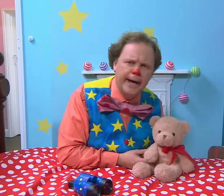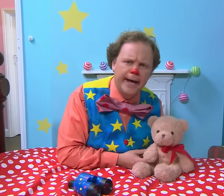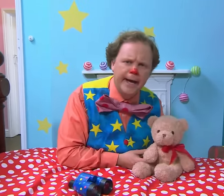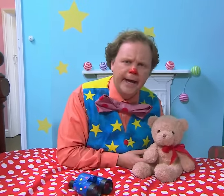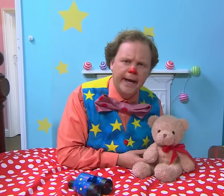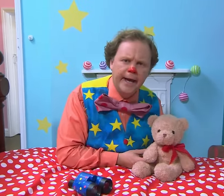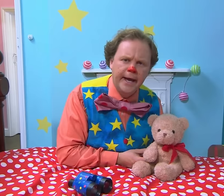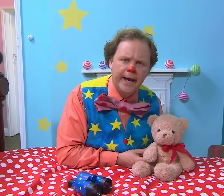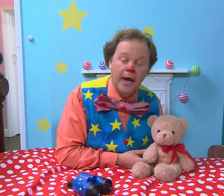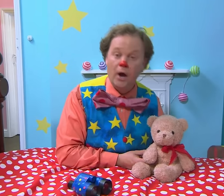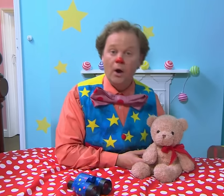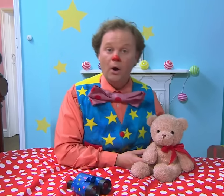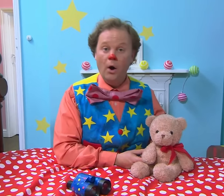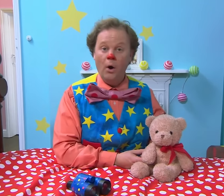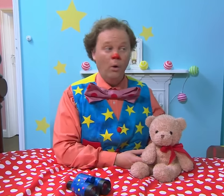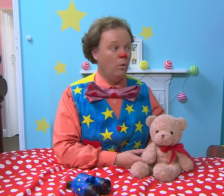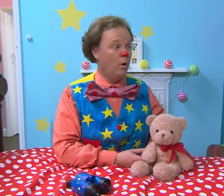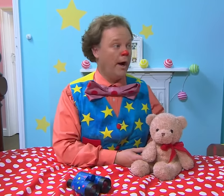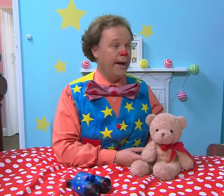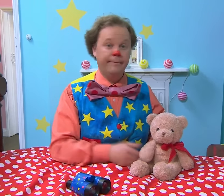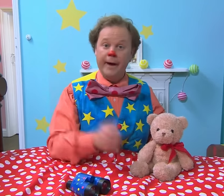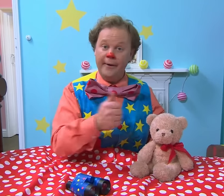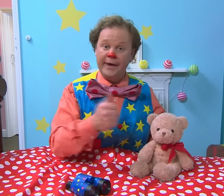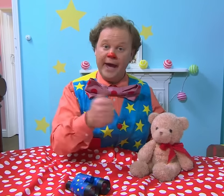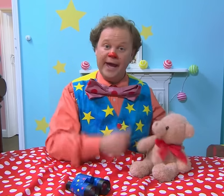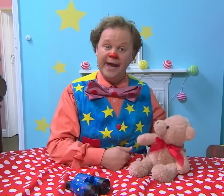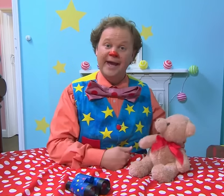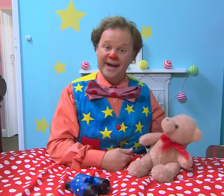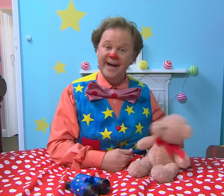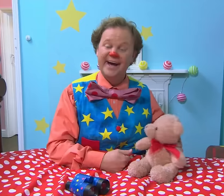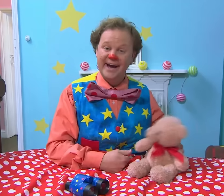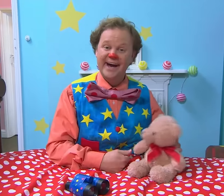sign for friends, please? Okay. Thank you.